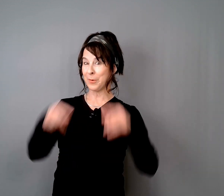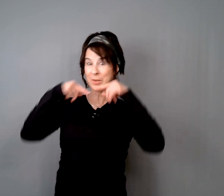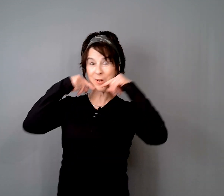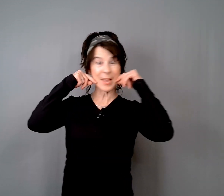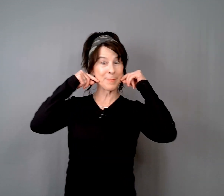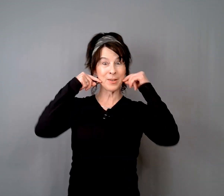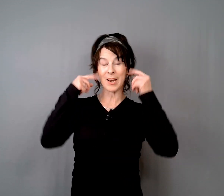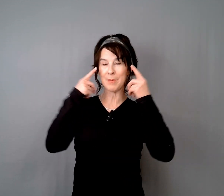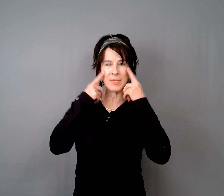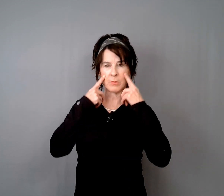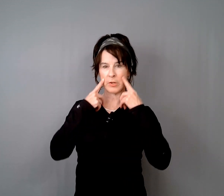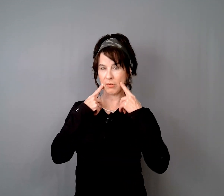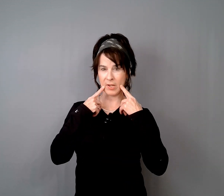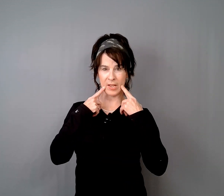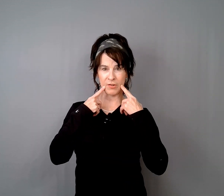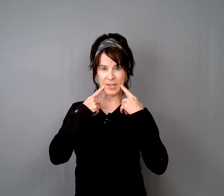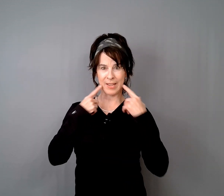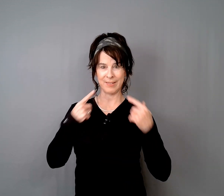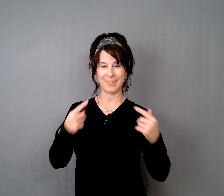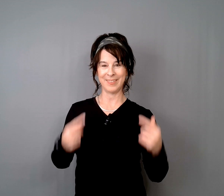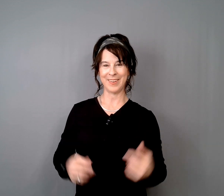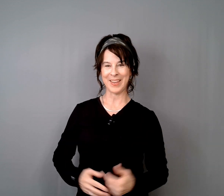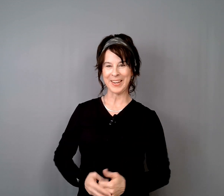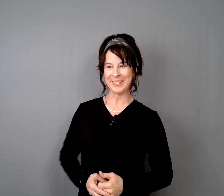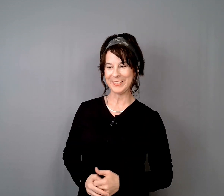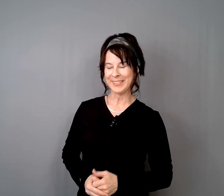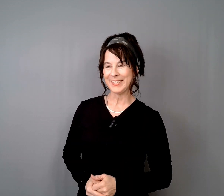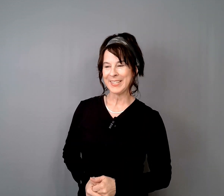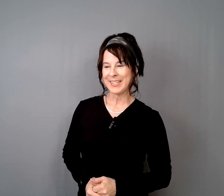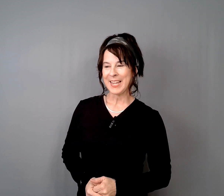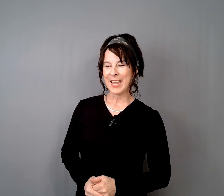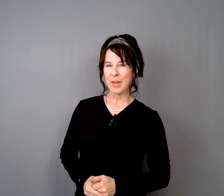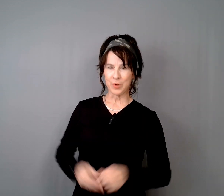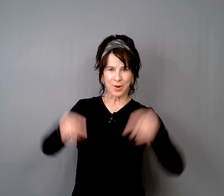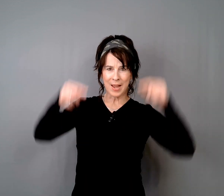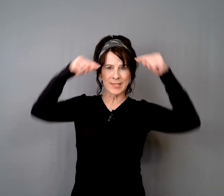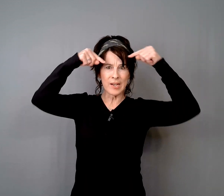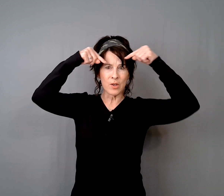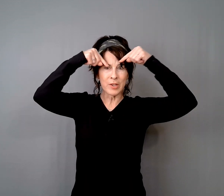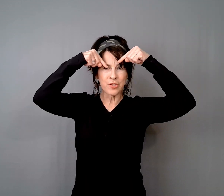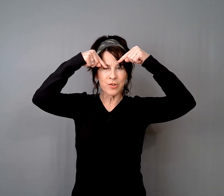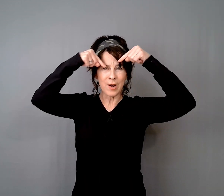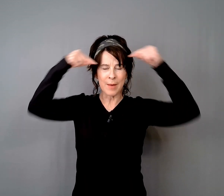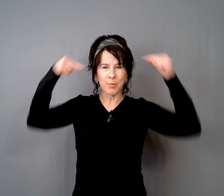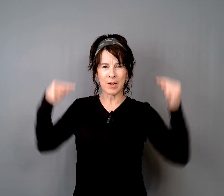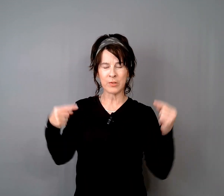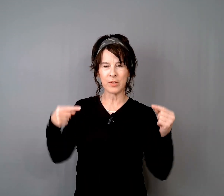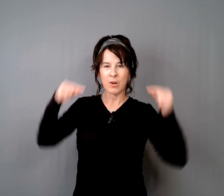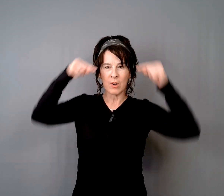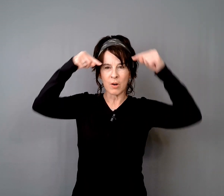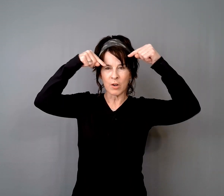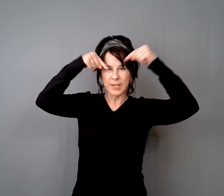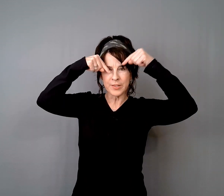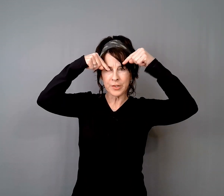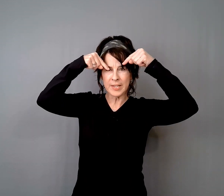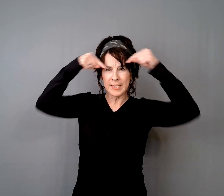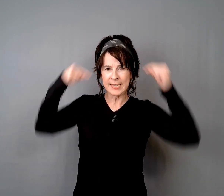you're happy, you're happy, and when you're sad, you're sad, okay? And when you're asking a question, your eyebrows are concerningly